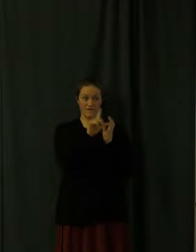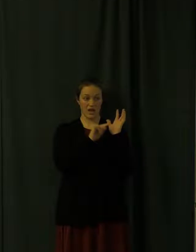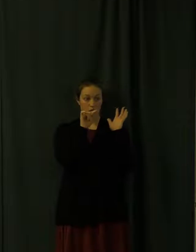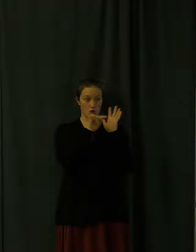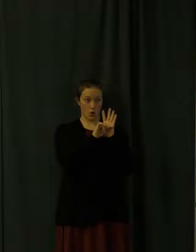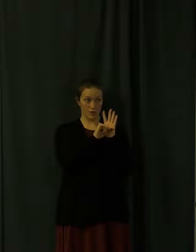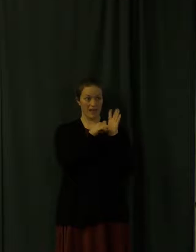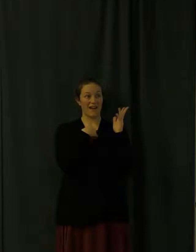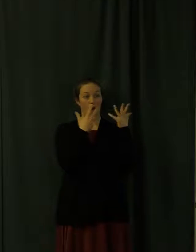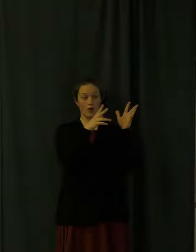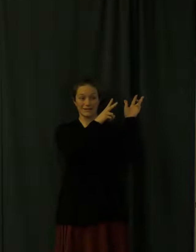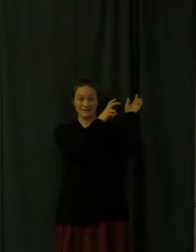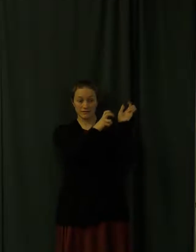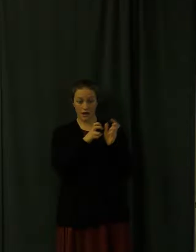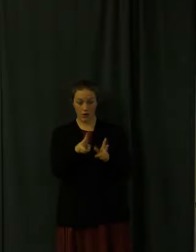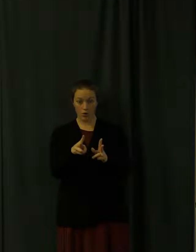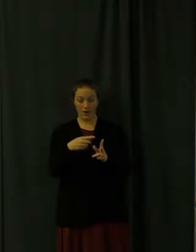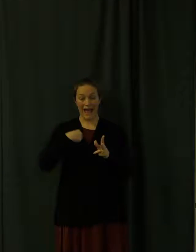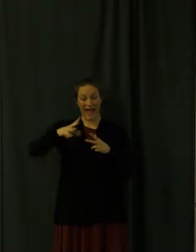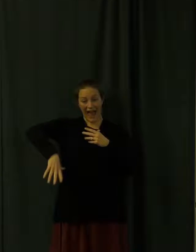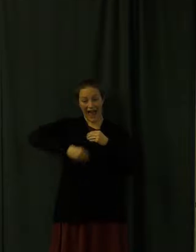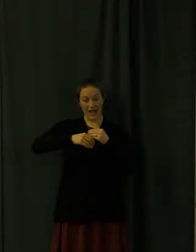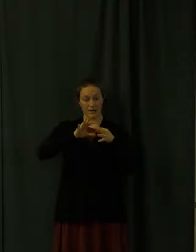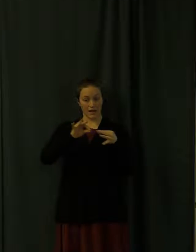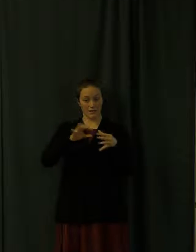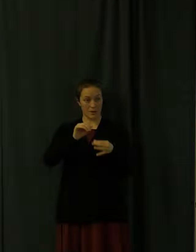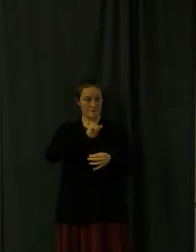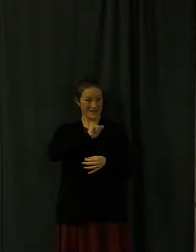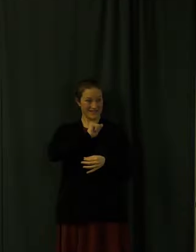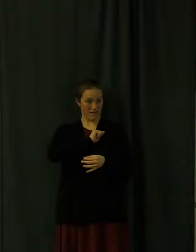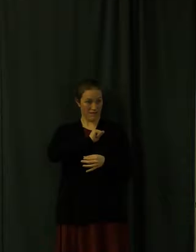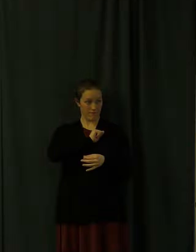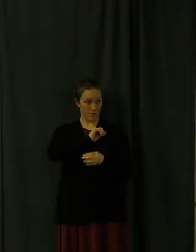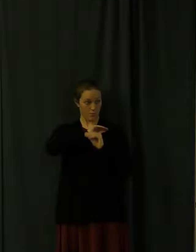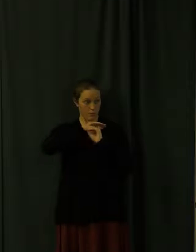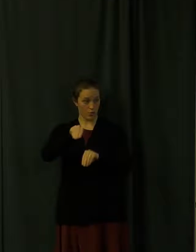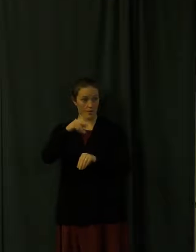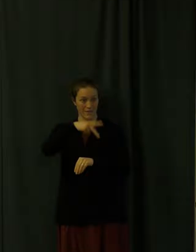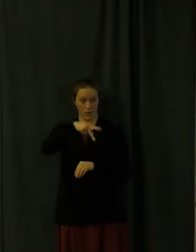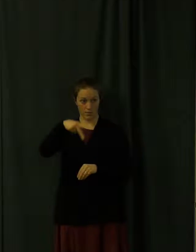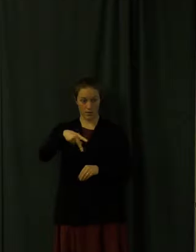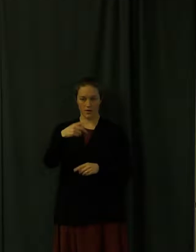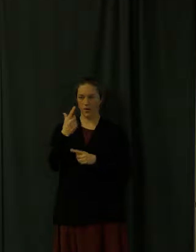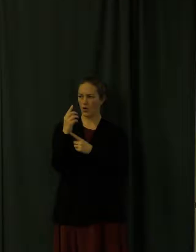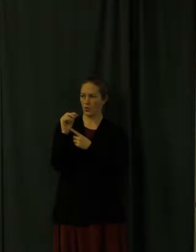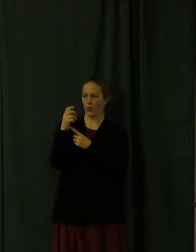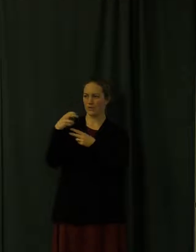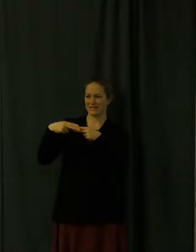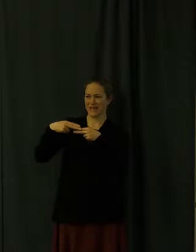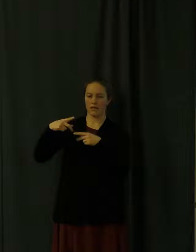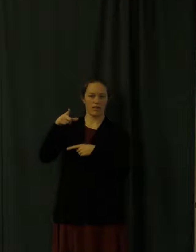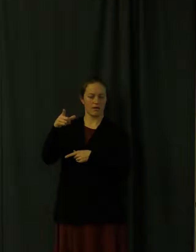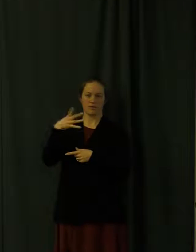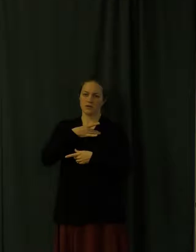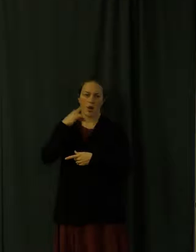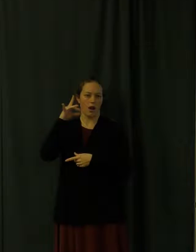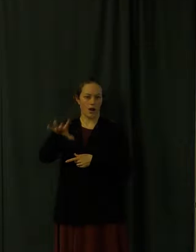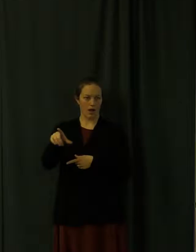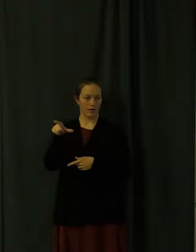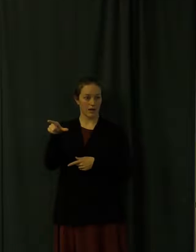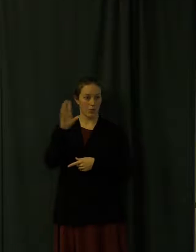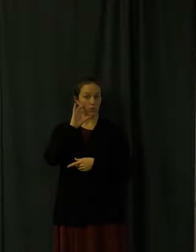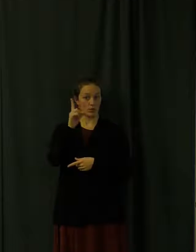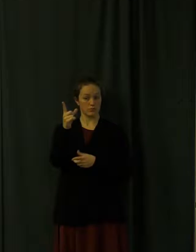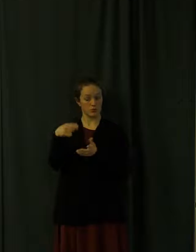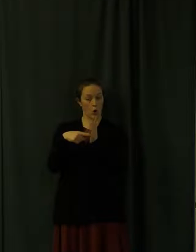YouTube, added the captions, Yeah. and embedded into PowerPoint. Google Slides does not like that, and it will give me the